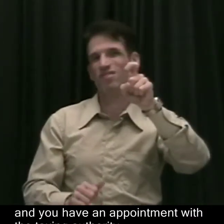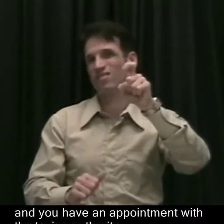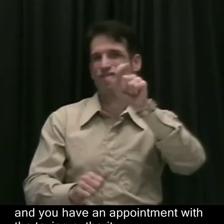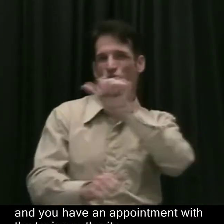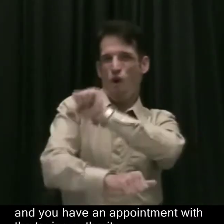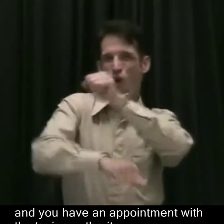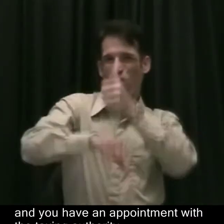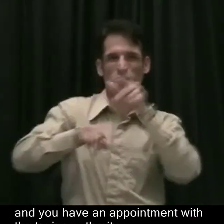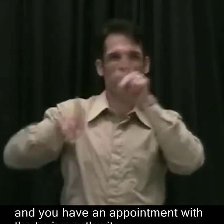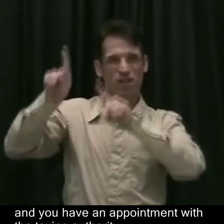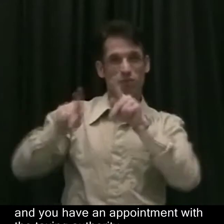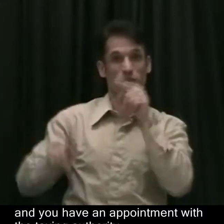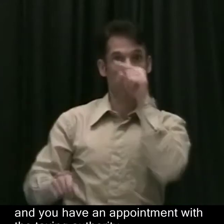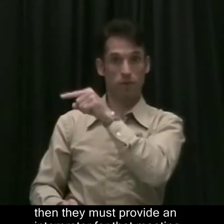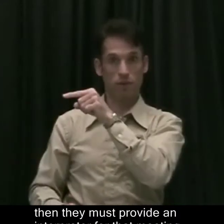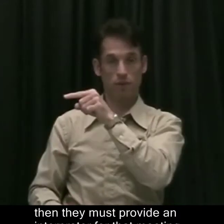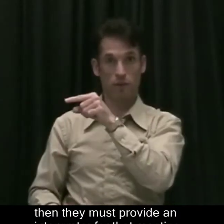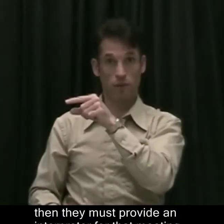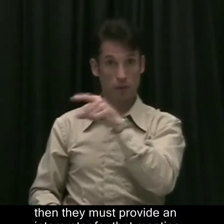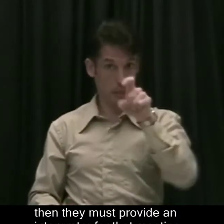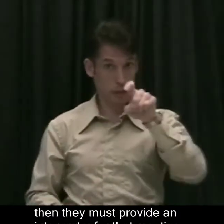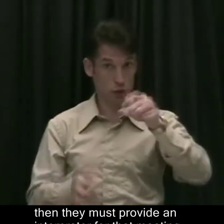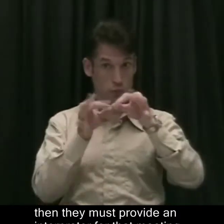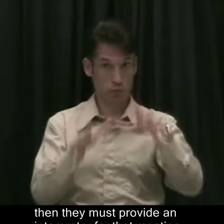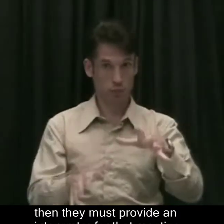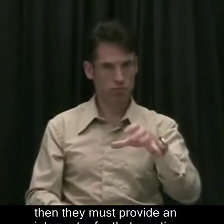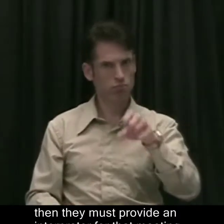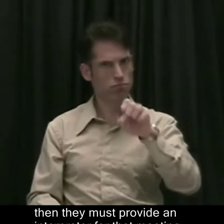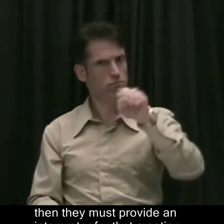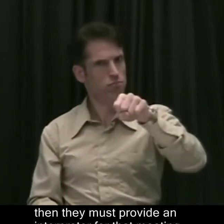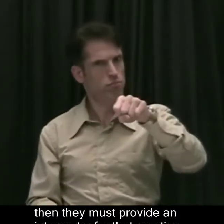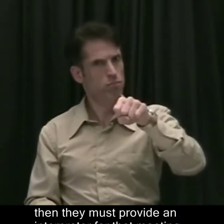authority, then they must provide an interpreter for that meeting.